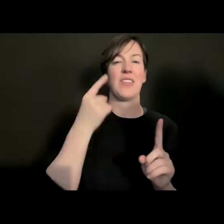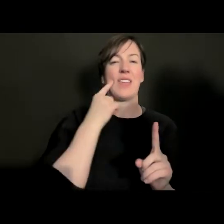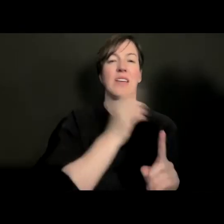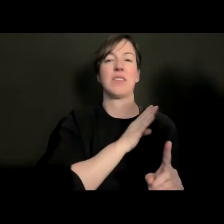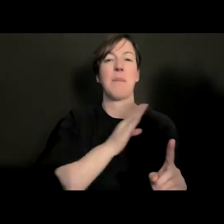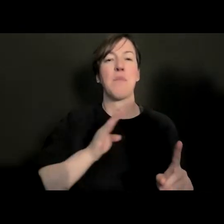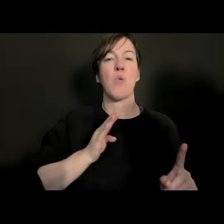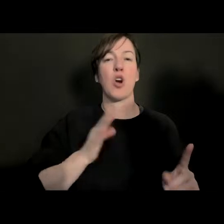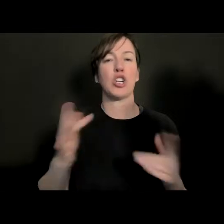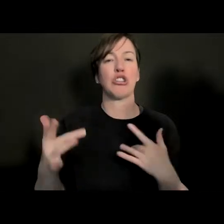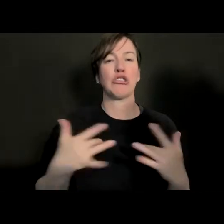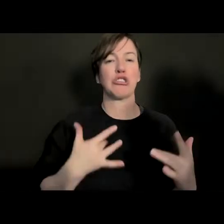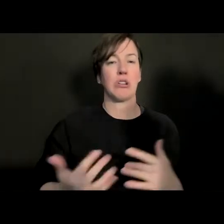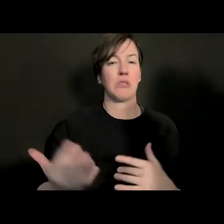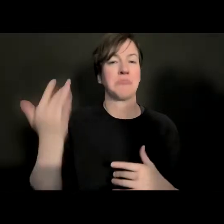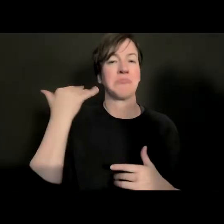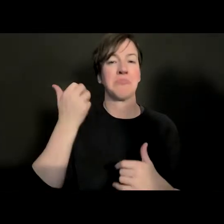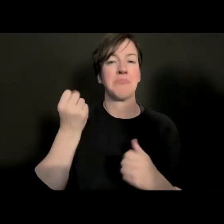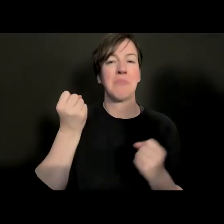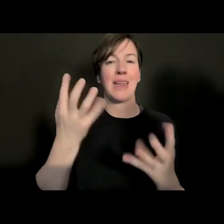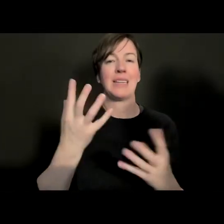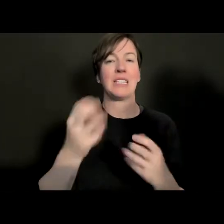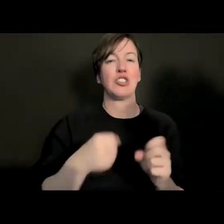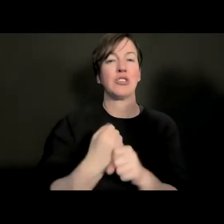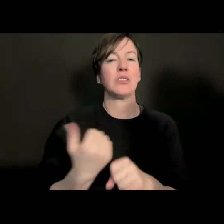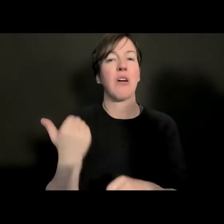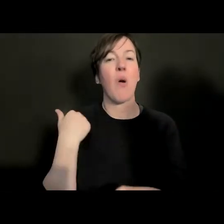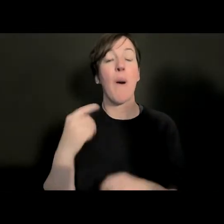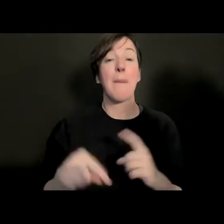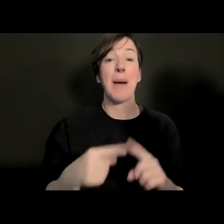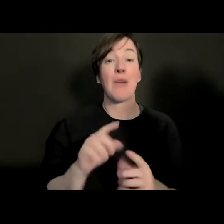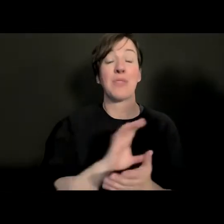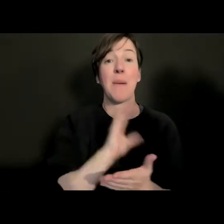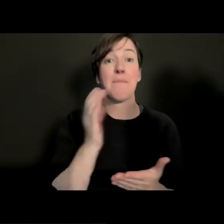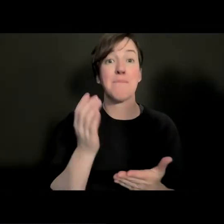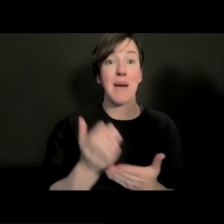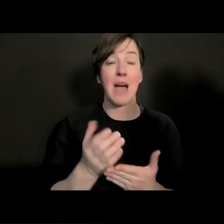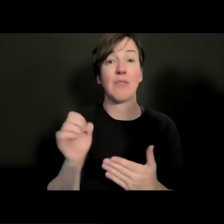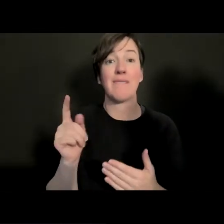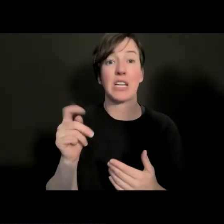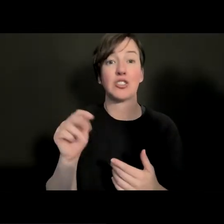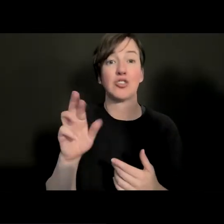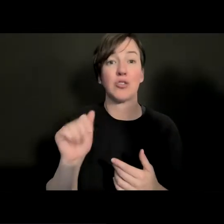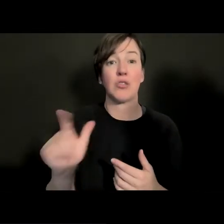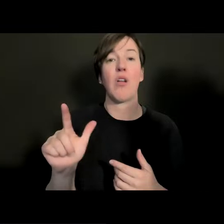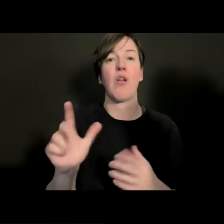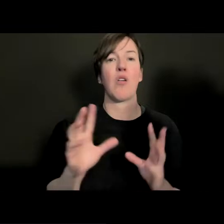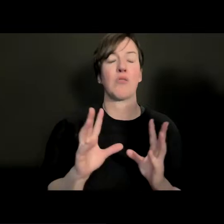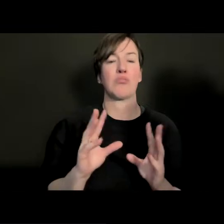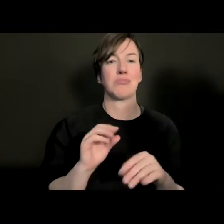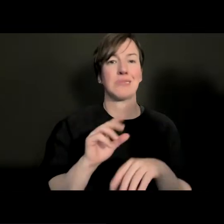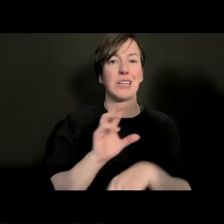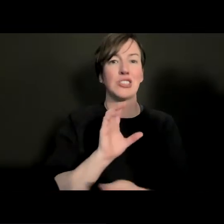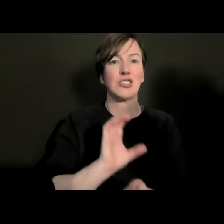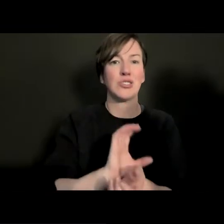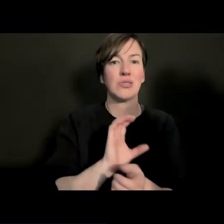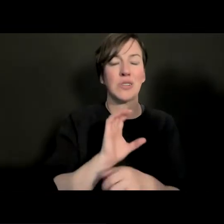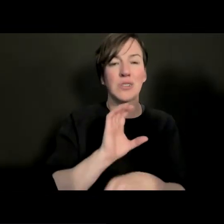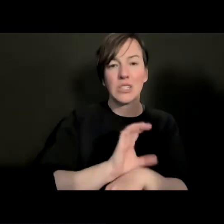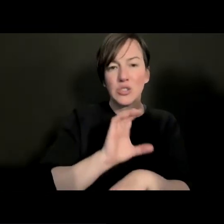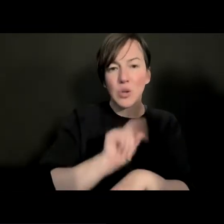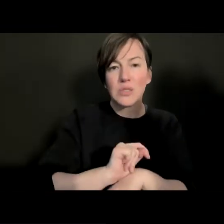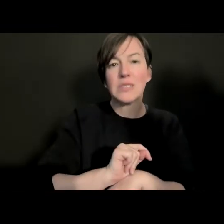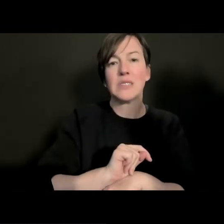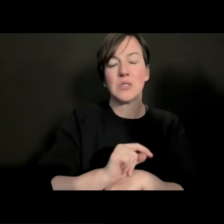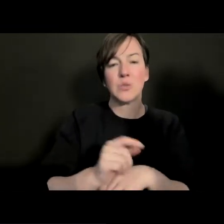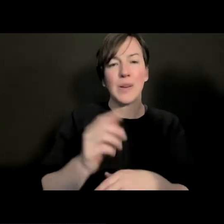concern years ago about the amount of external consultants we hired in the budget. And it's